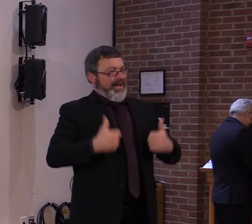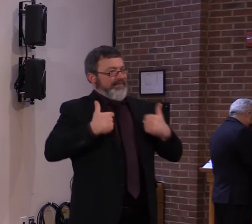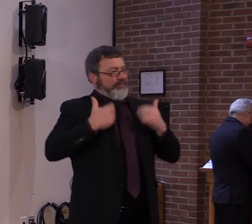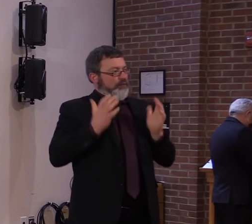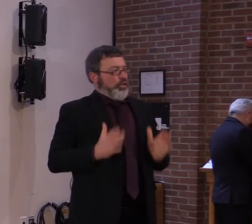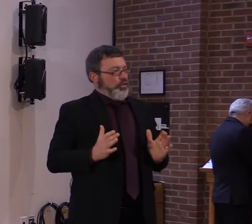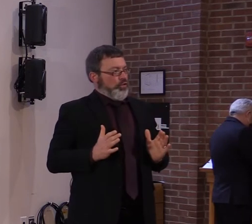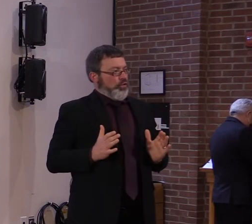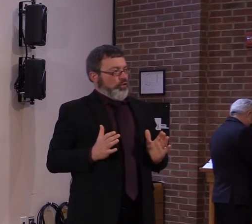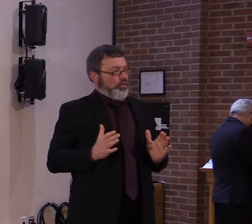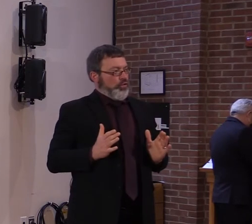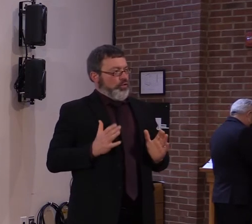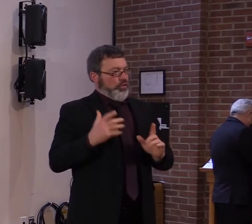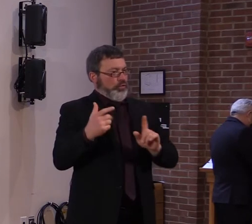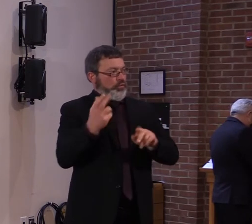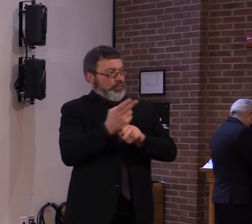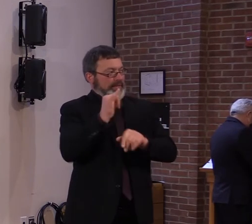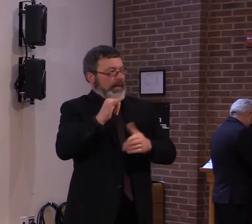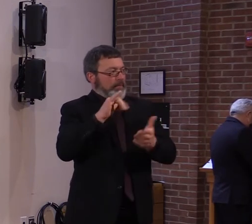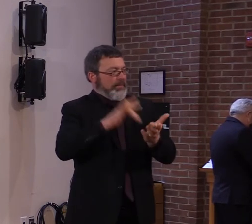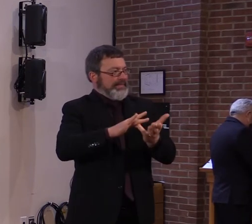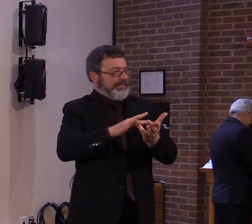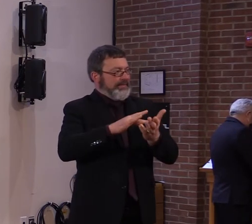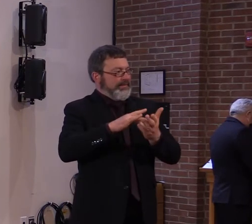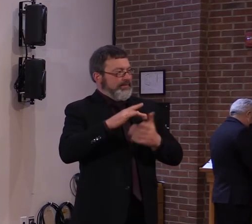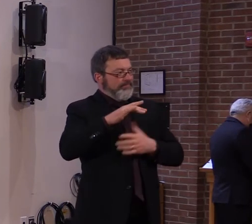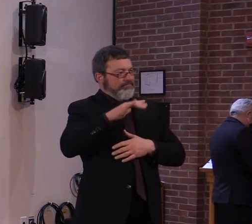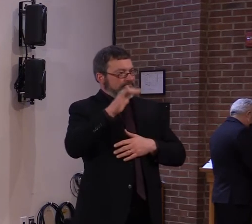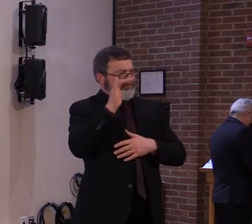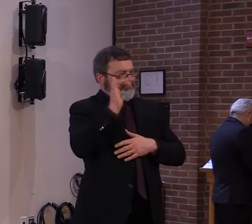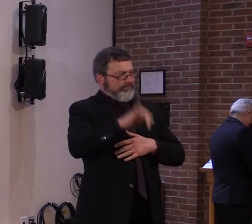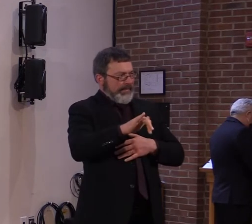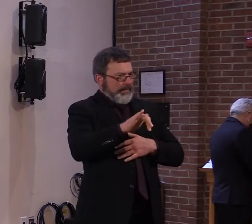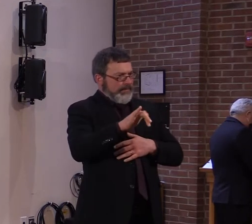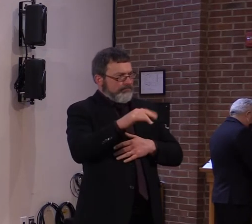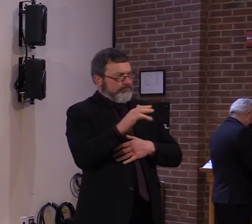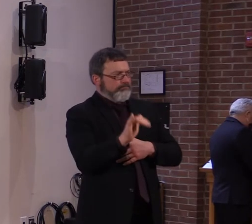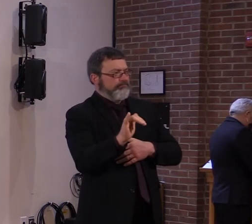or duration of the illness. Those kinds of outcomes, you know,